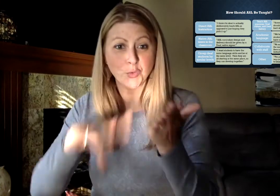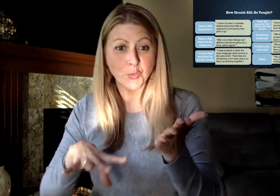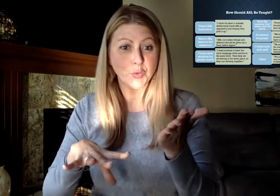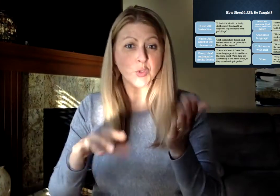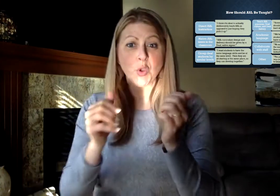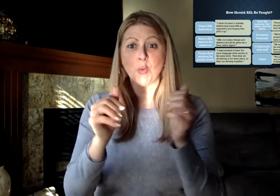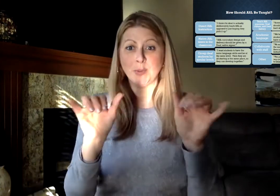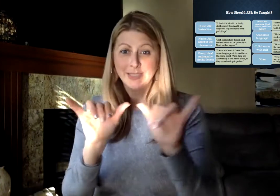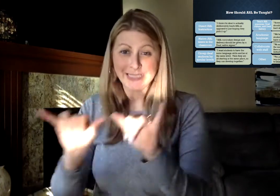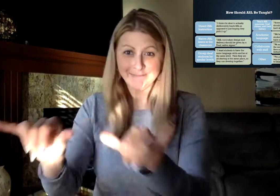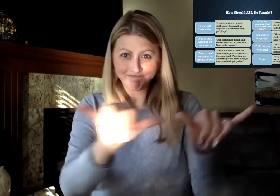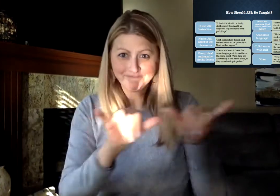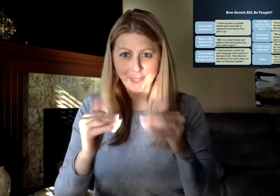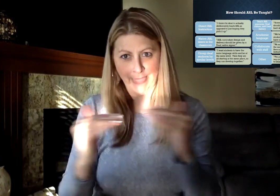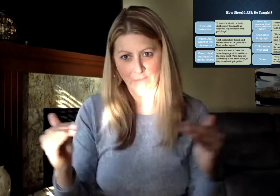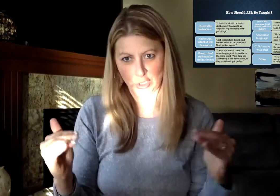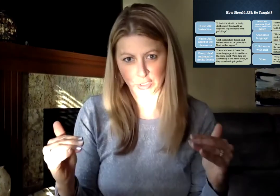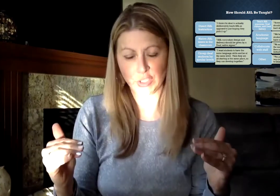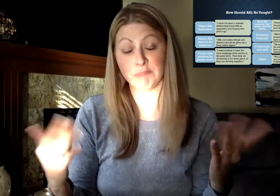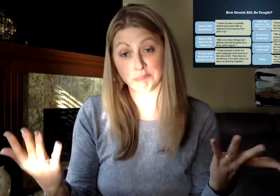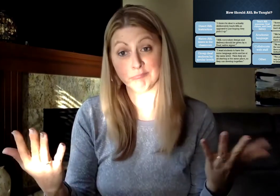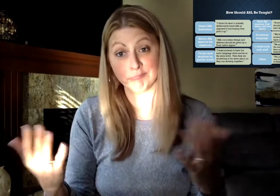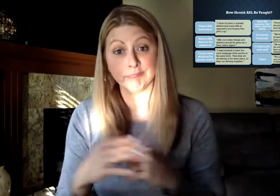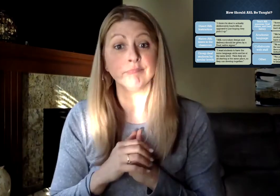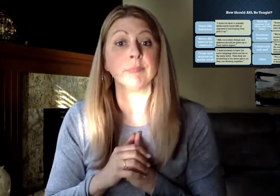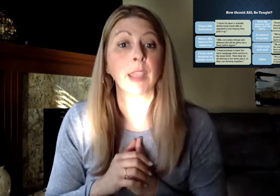Grouping deaf students by similar levels.